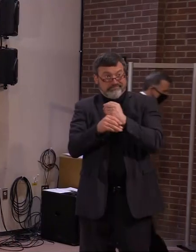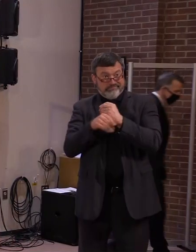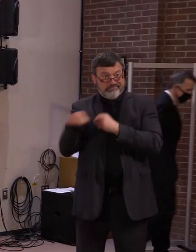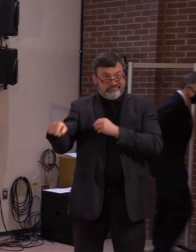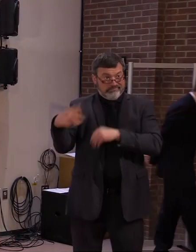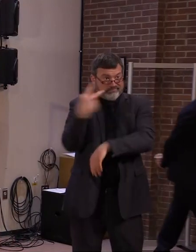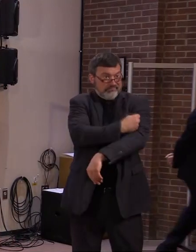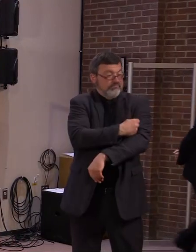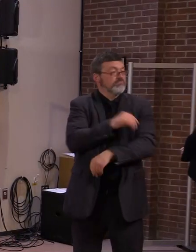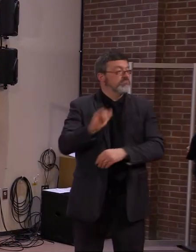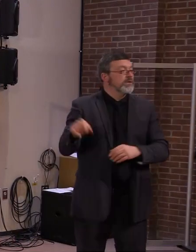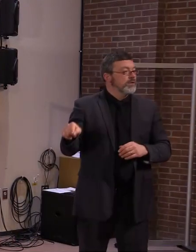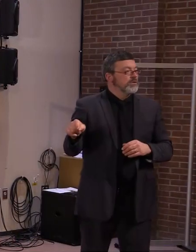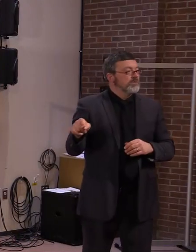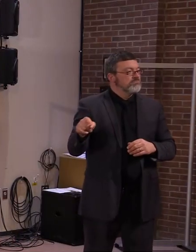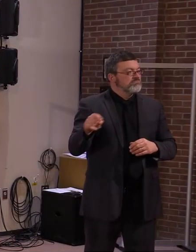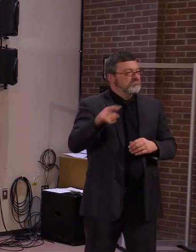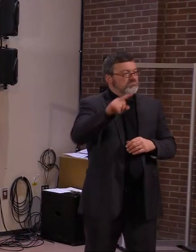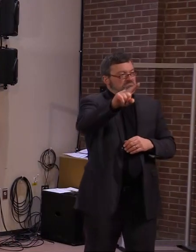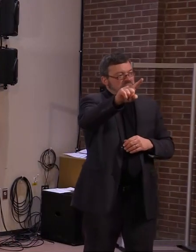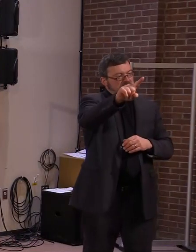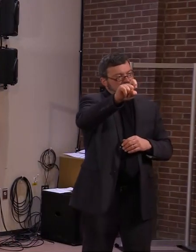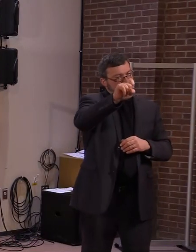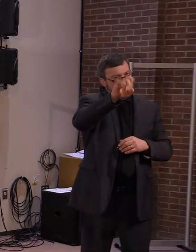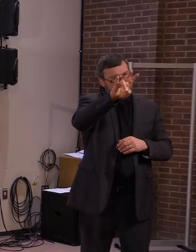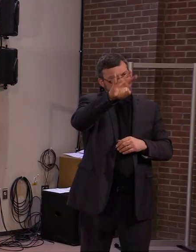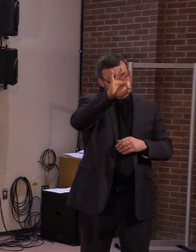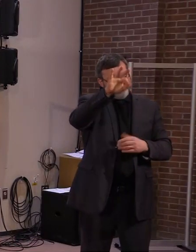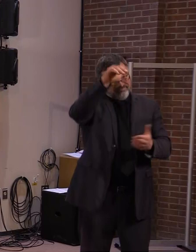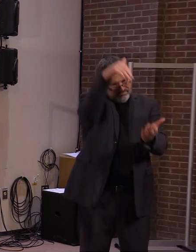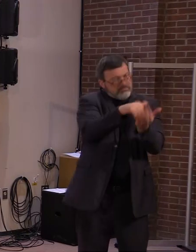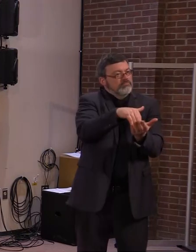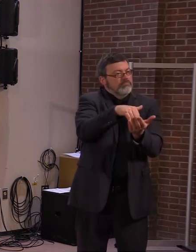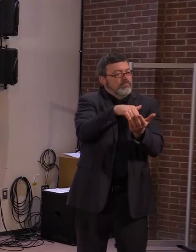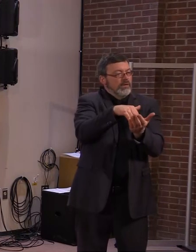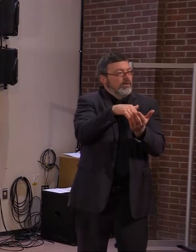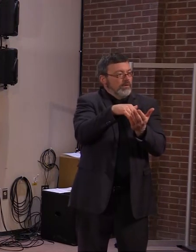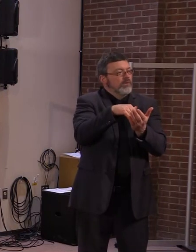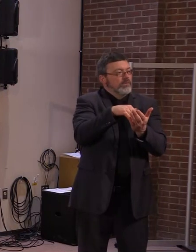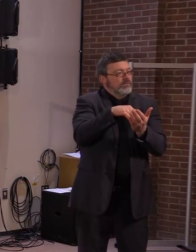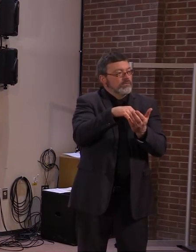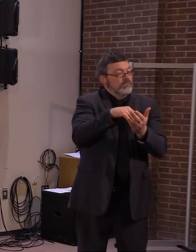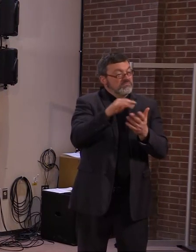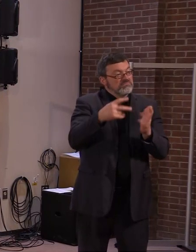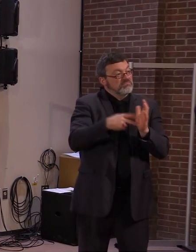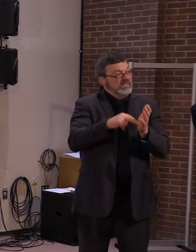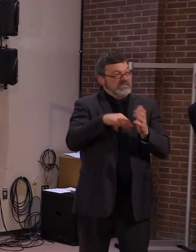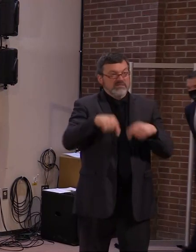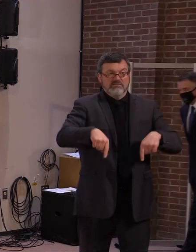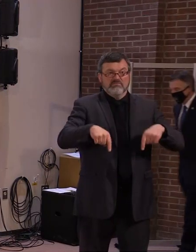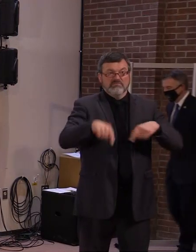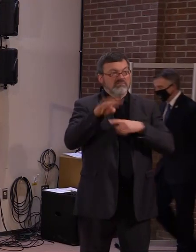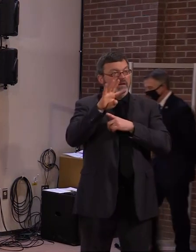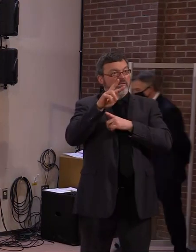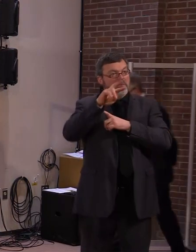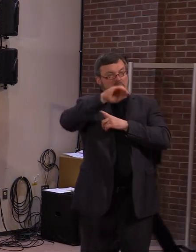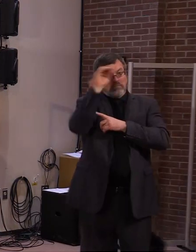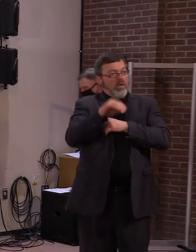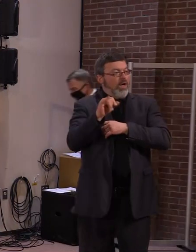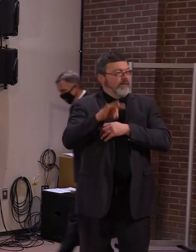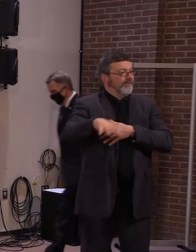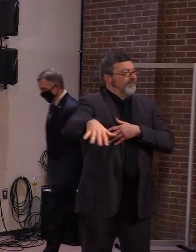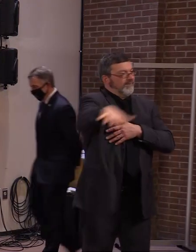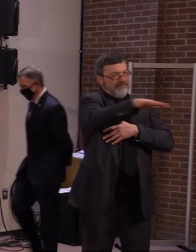179,101 people have received a booster. That is about 42% of the state's population that is 18 or